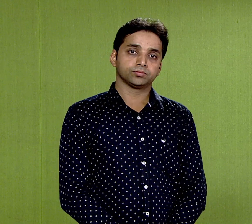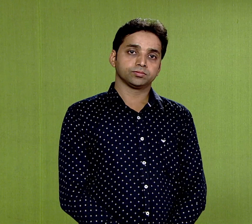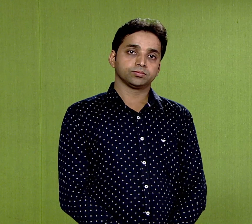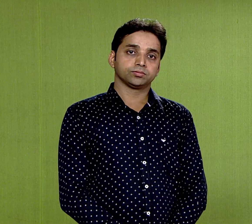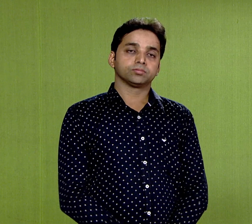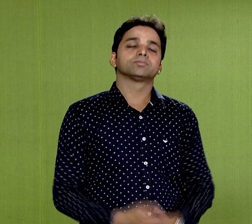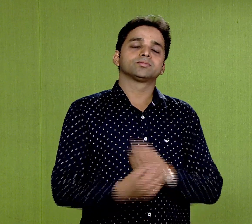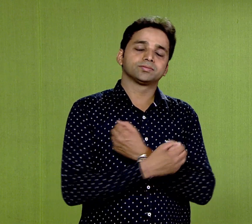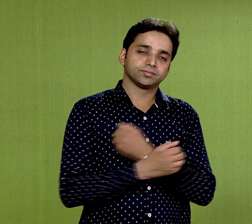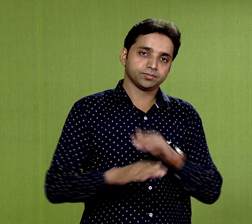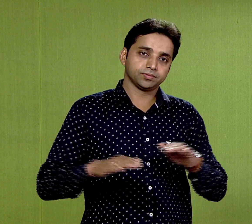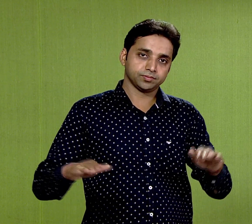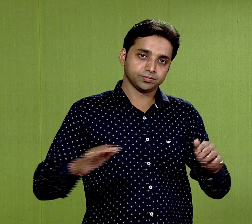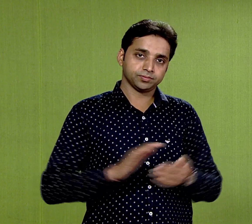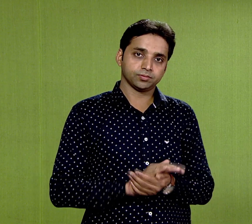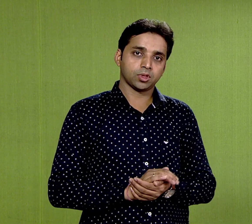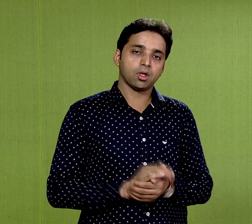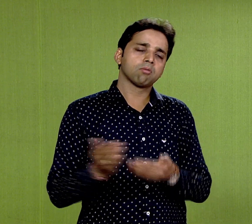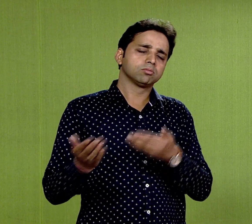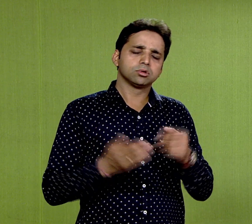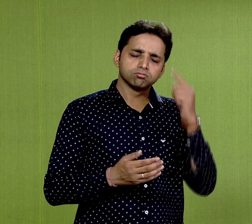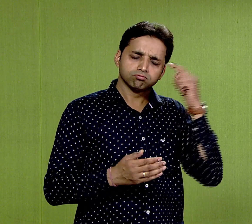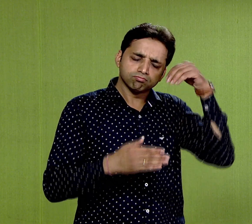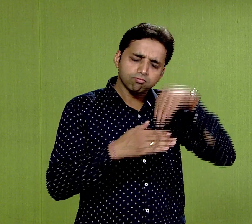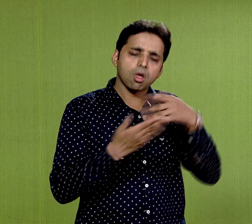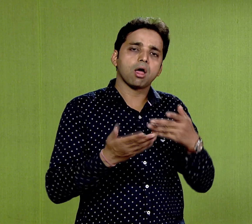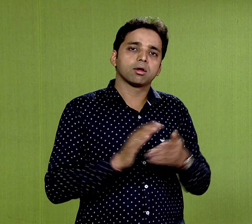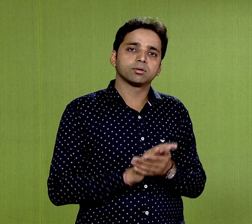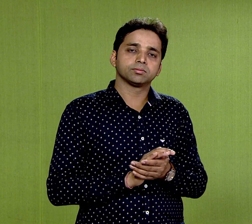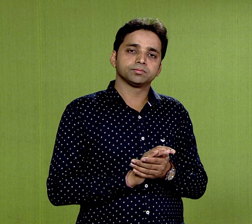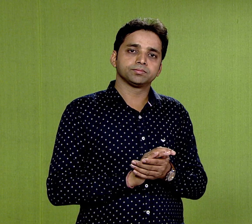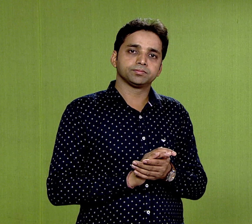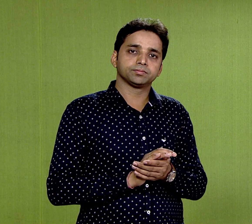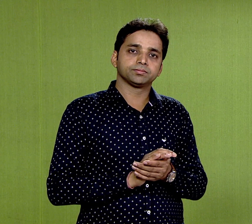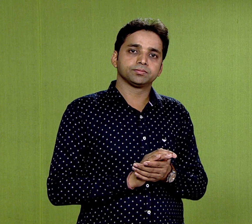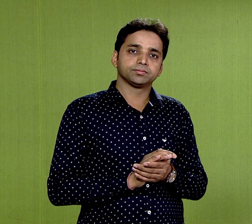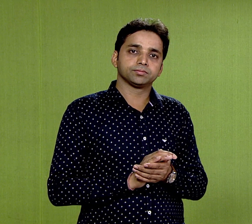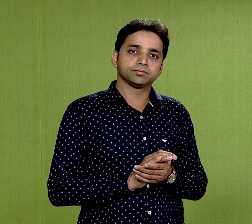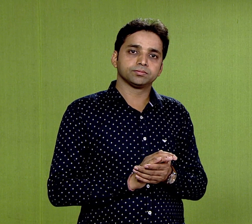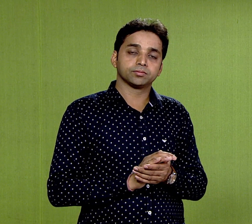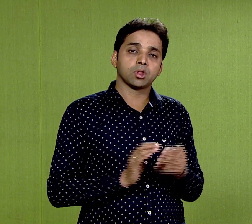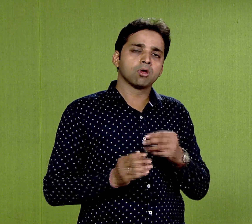Dear learners, please keep in mind that within a few